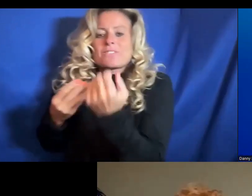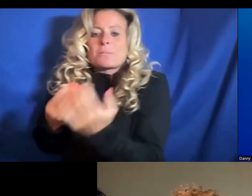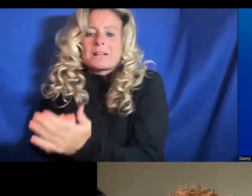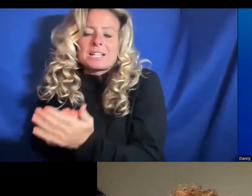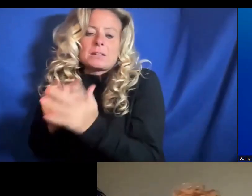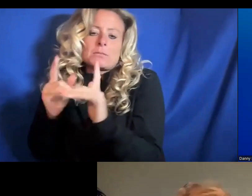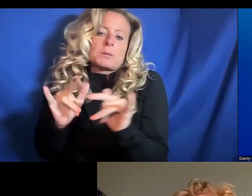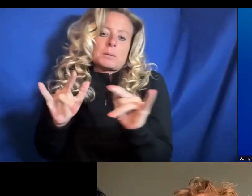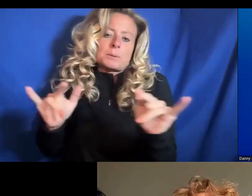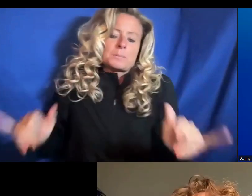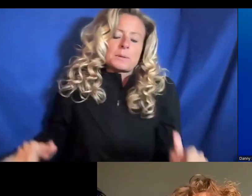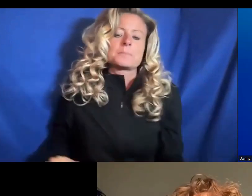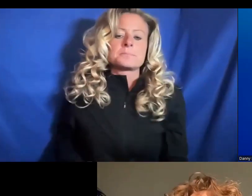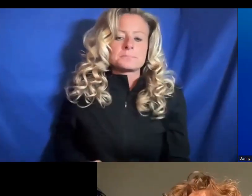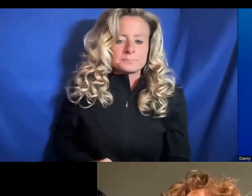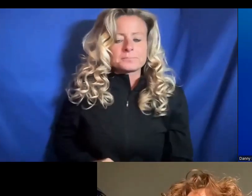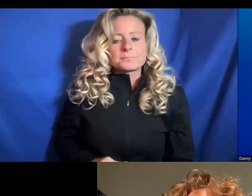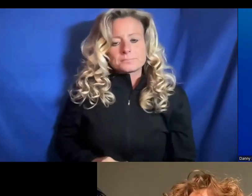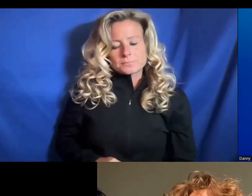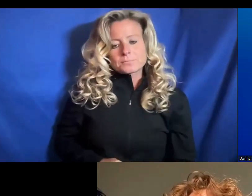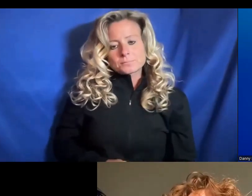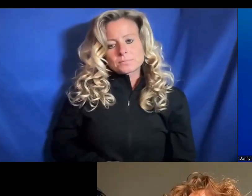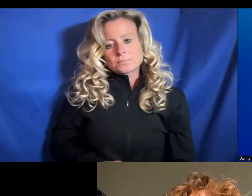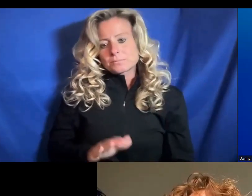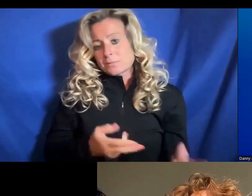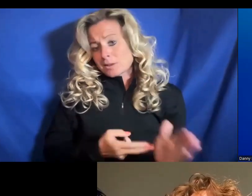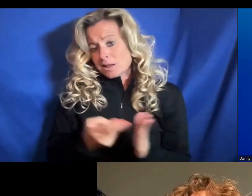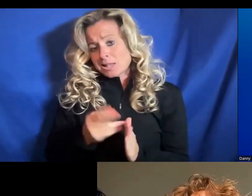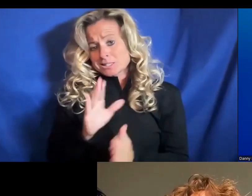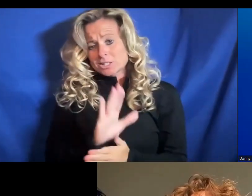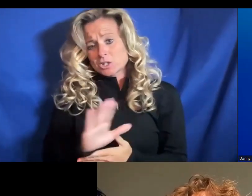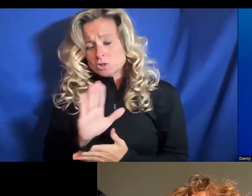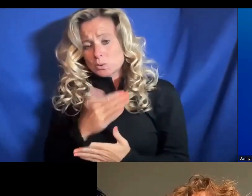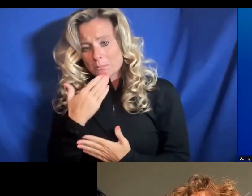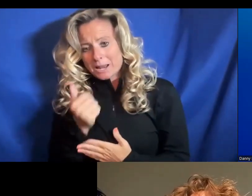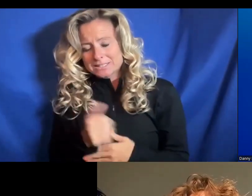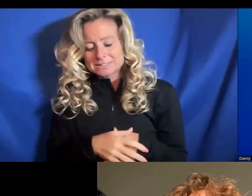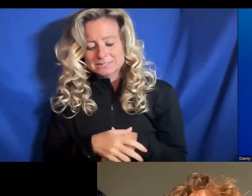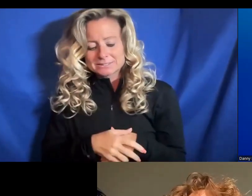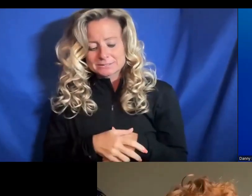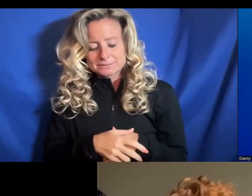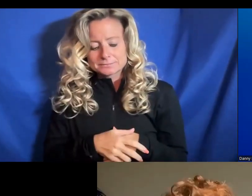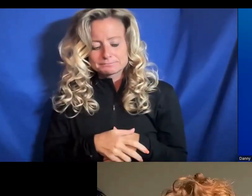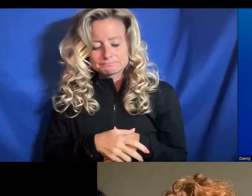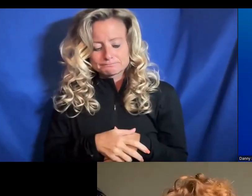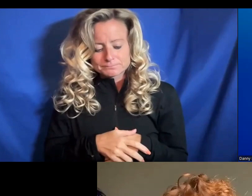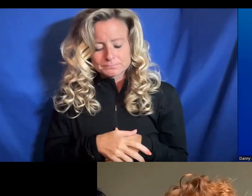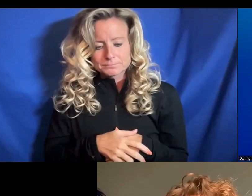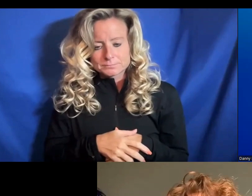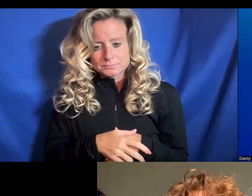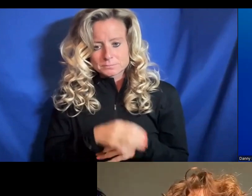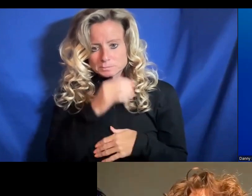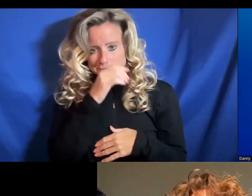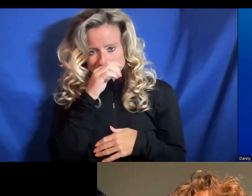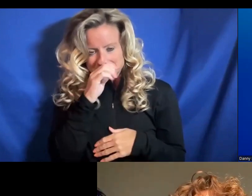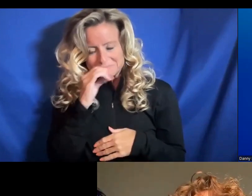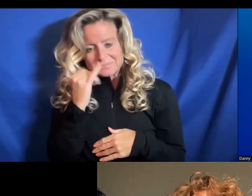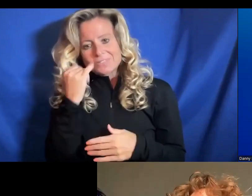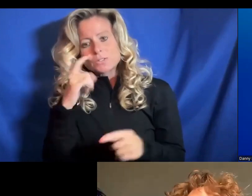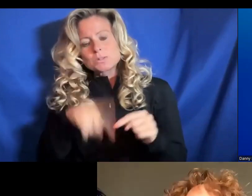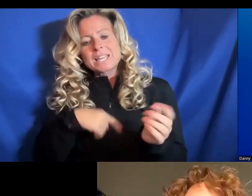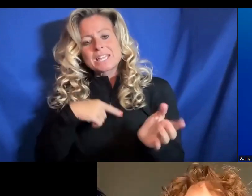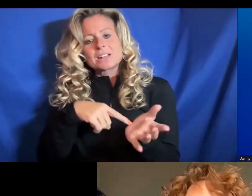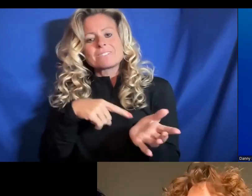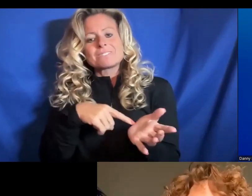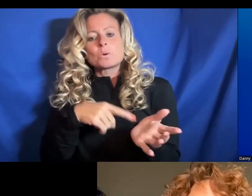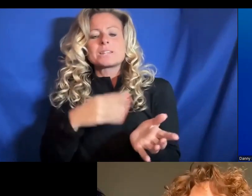things. It is honestly that if you cannot afford a CPA, that is